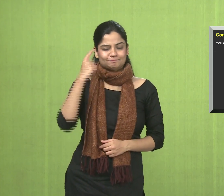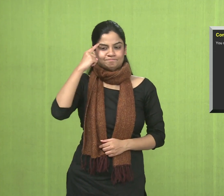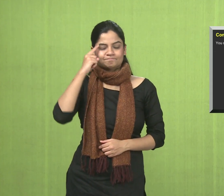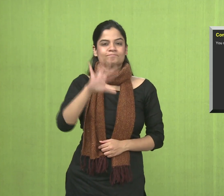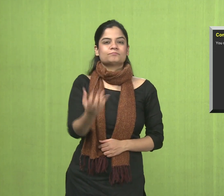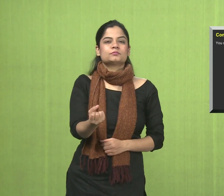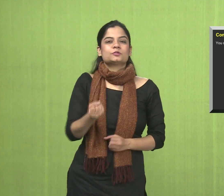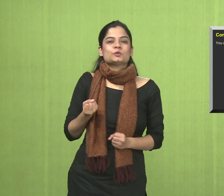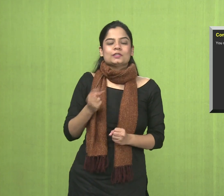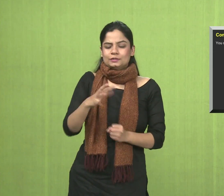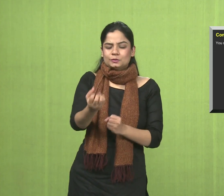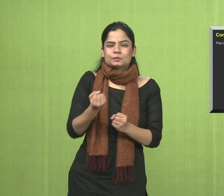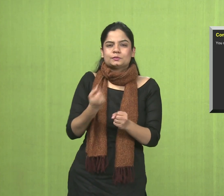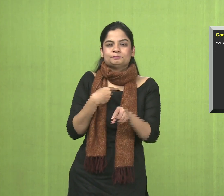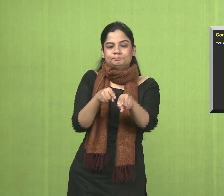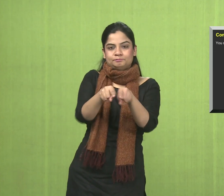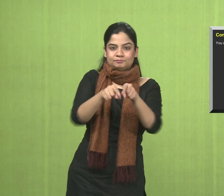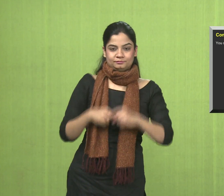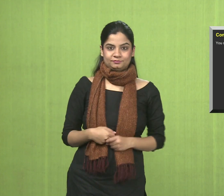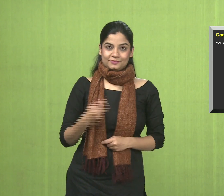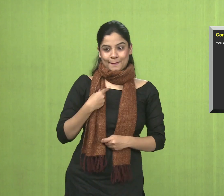Extremely important is controlling the use of family income.